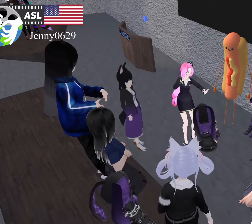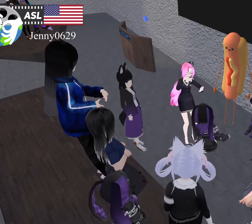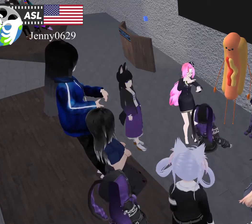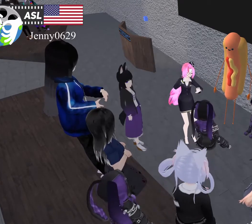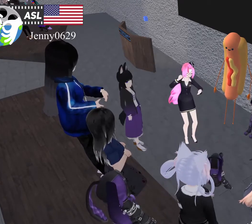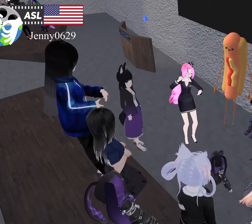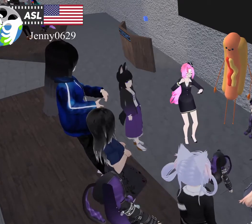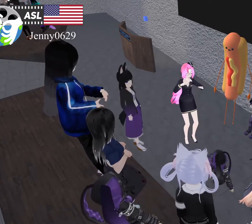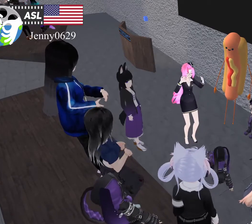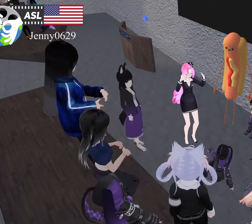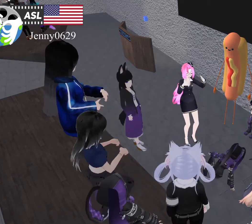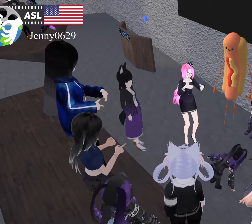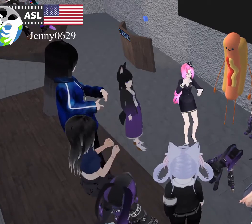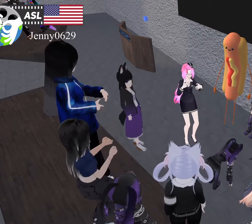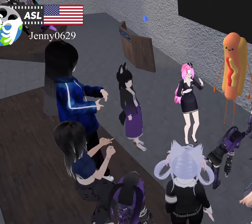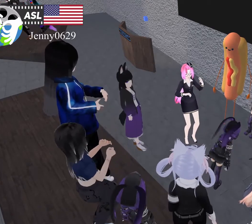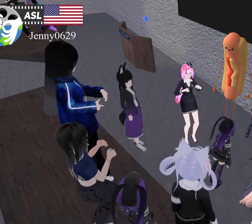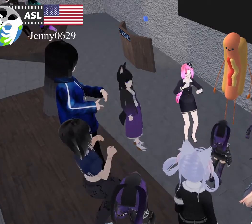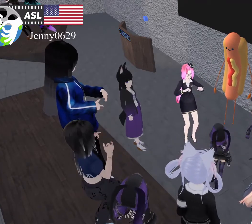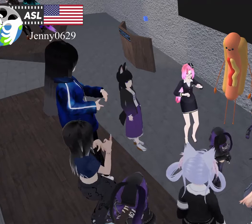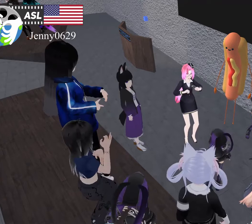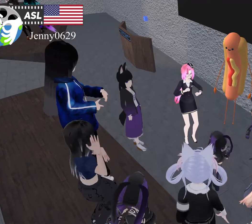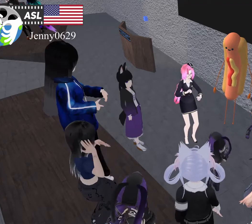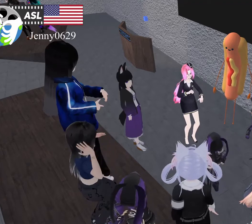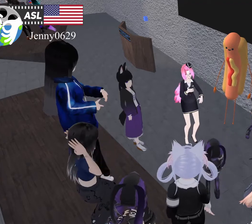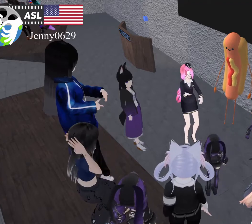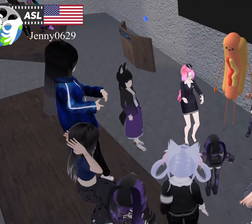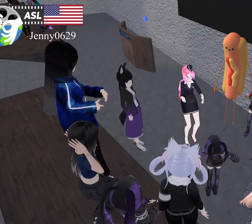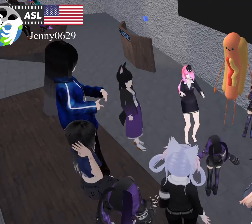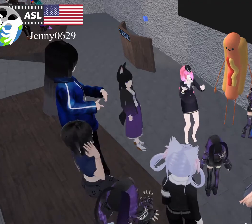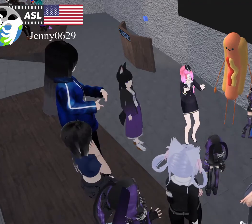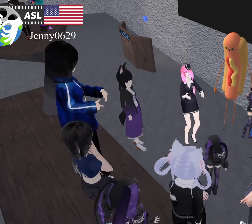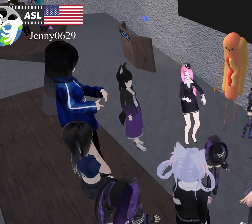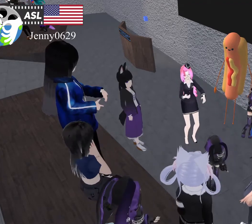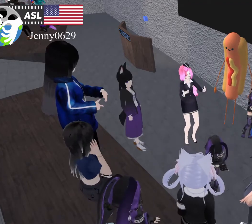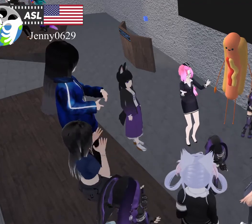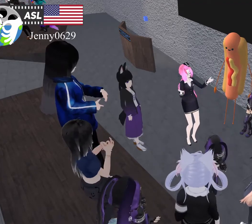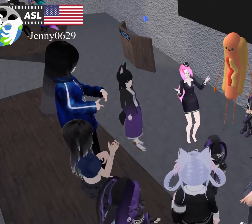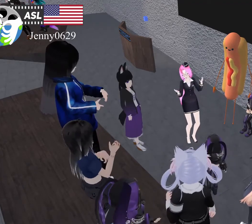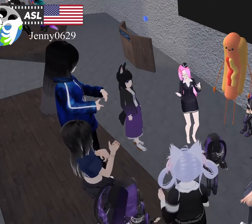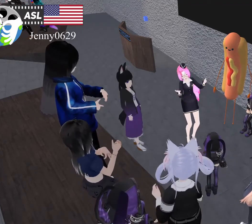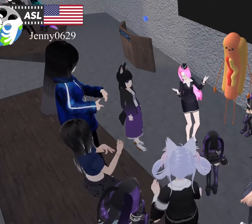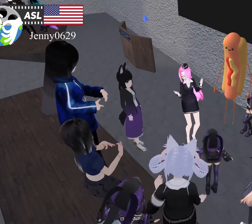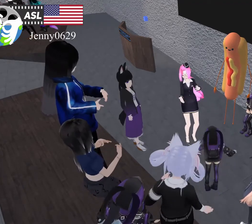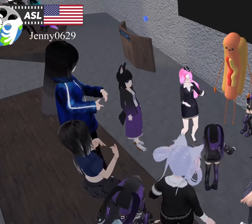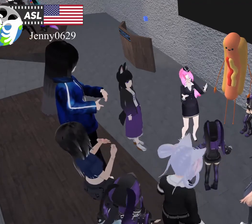to kind of take yourself back and using more body language. If you do that, you'll be fine. And this isn't graded. We're not a school. This is mainly